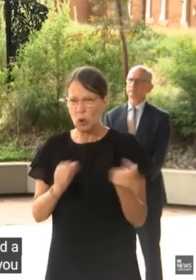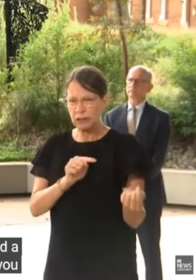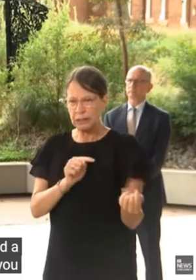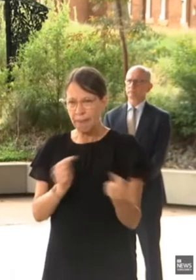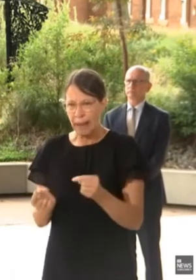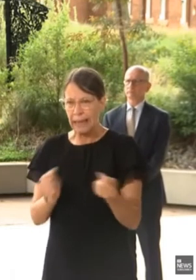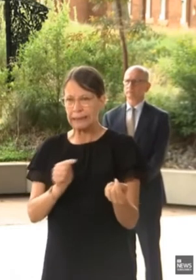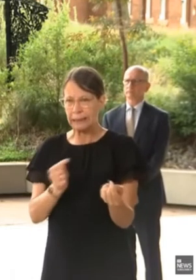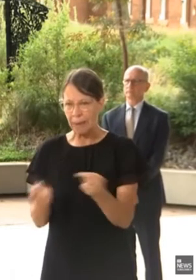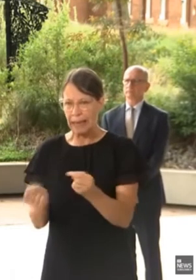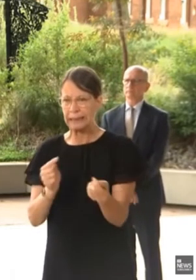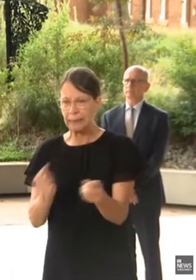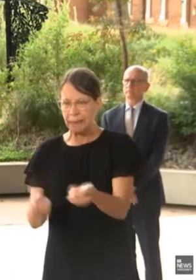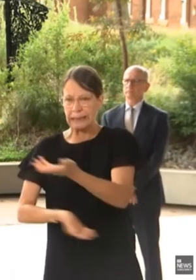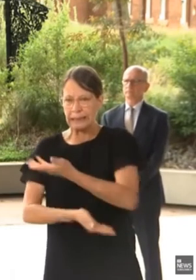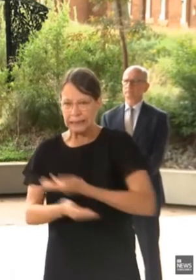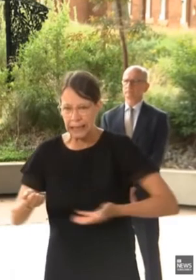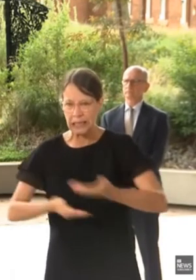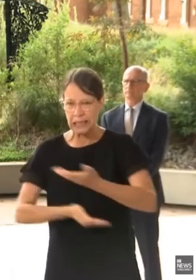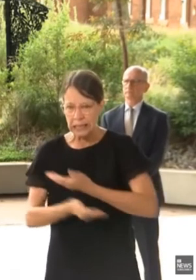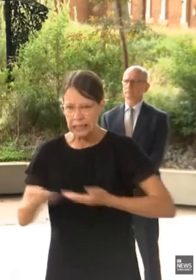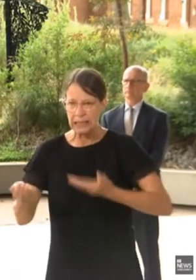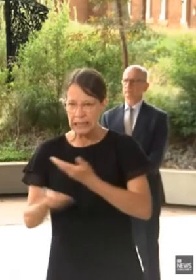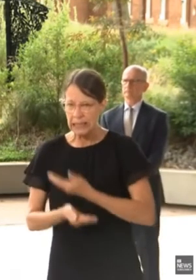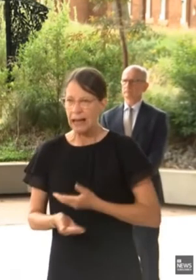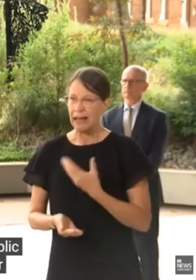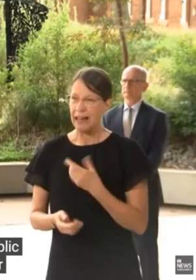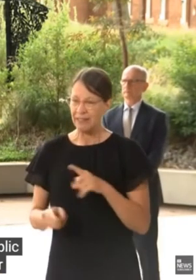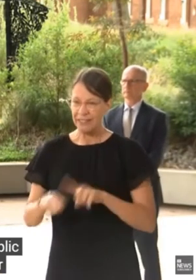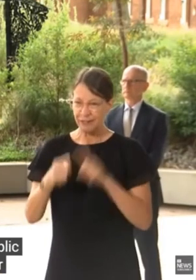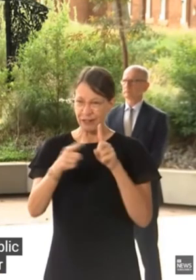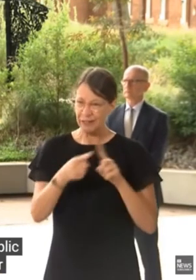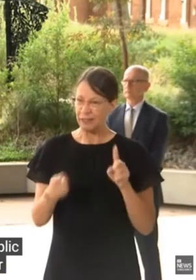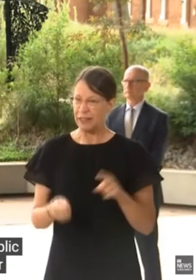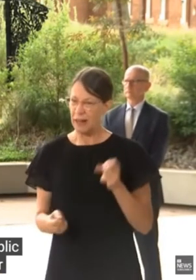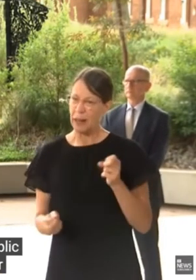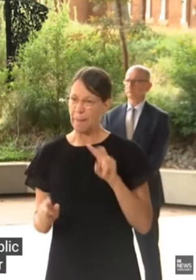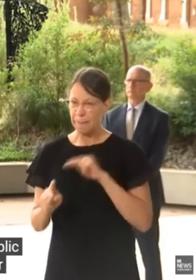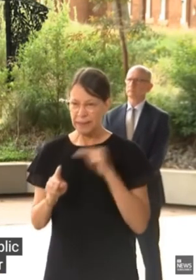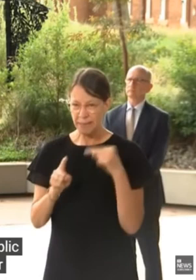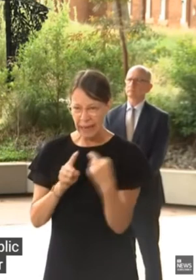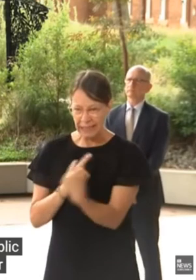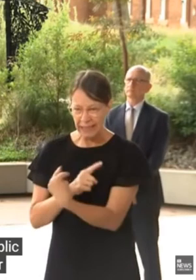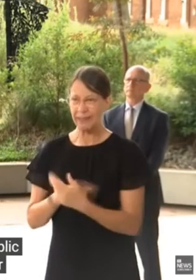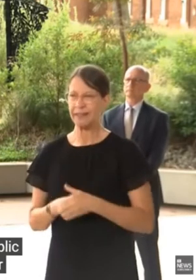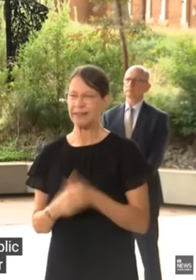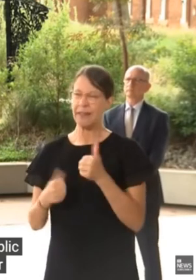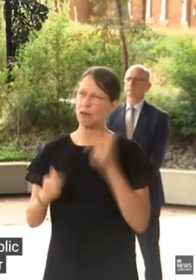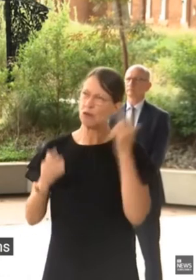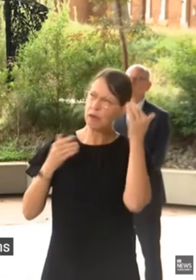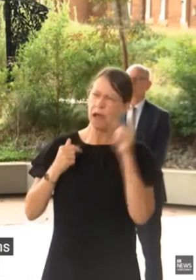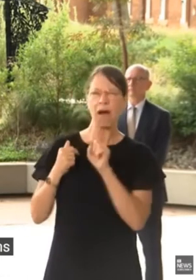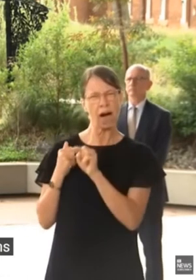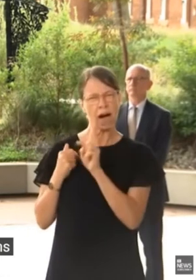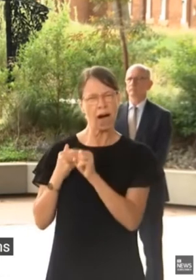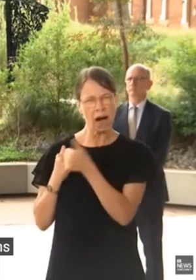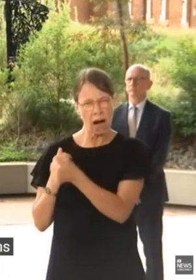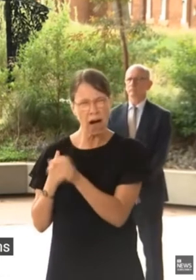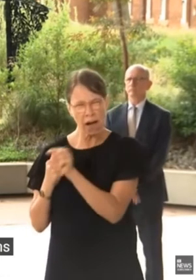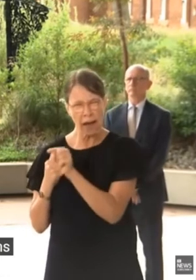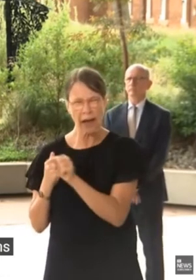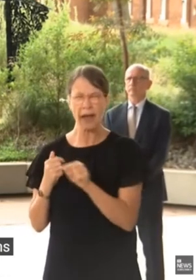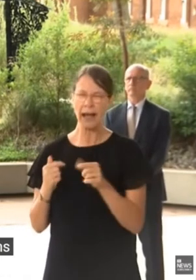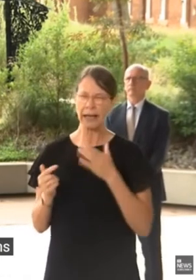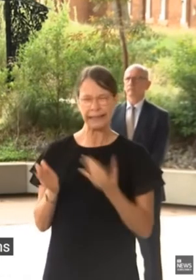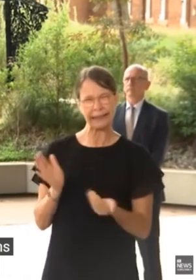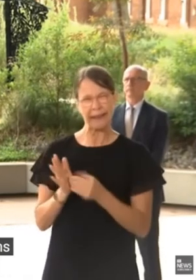debate, what drives better public policy for the people of our state, is is robust discussions, fresh